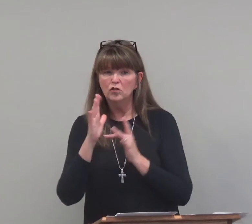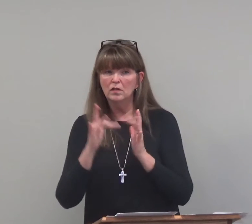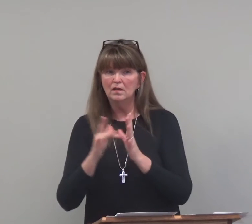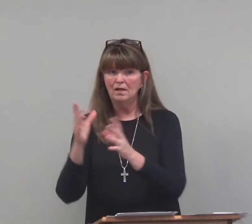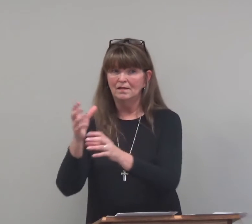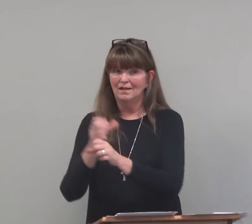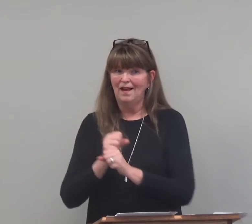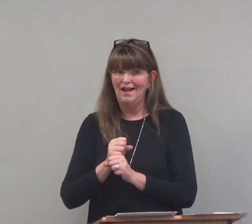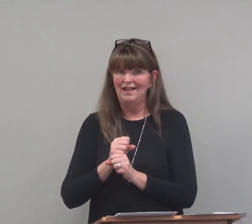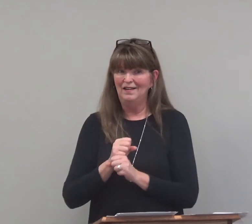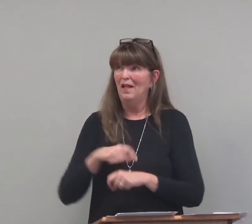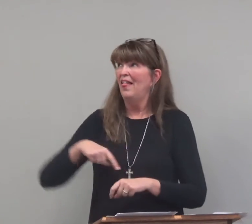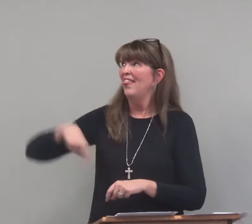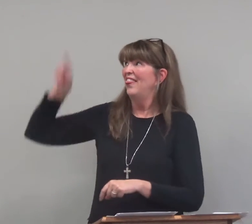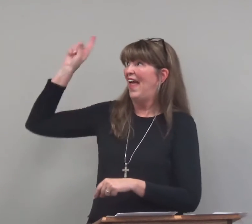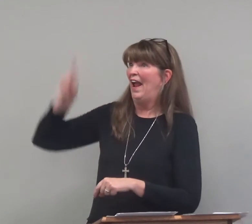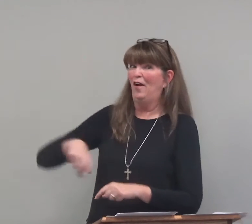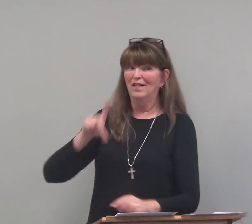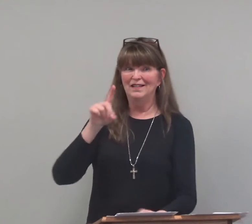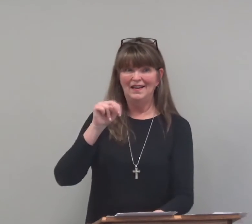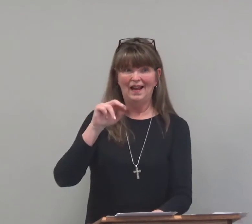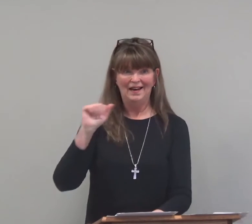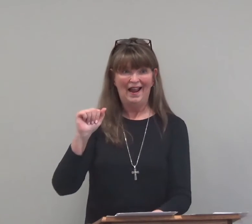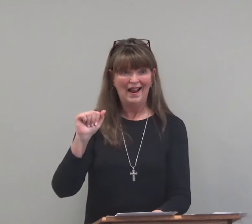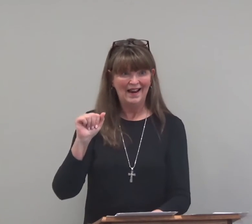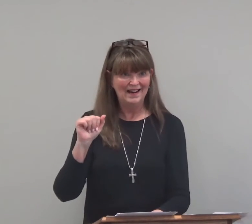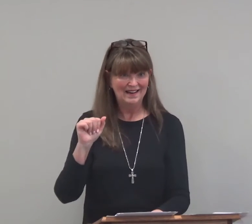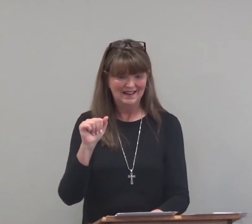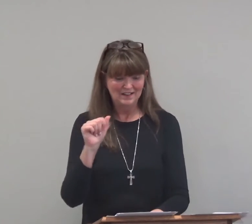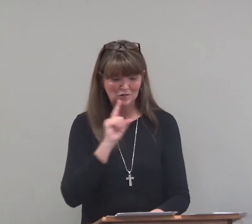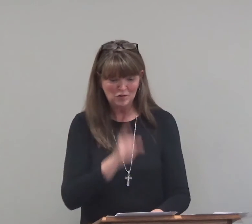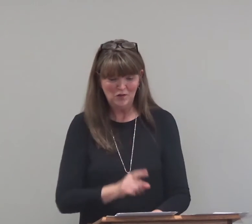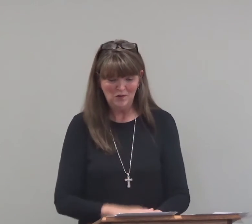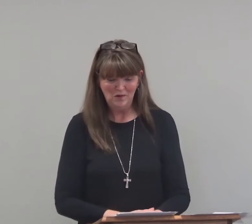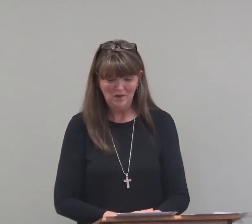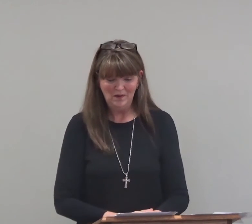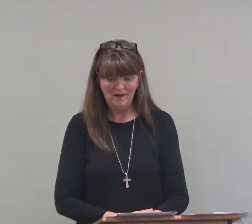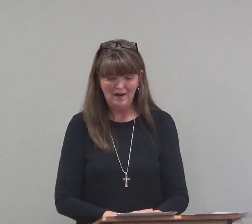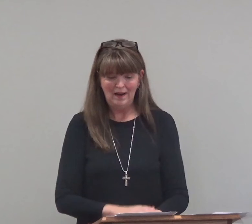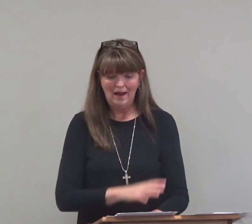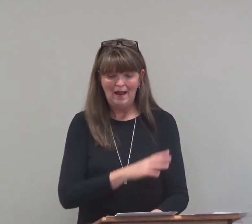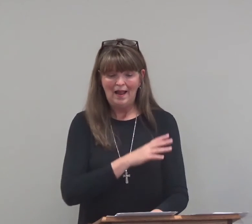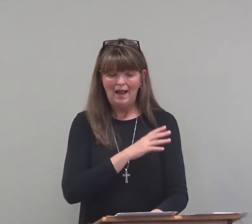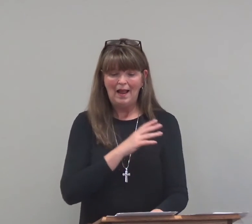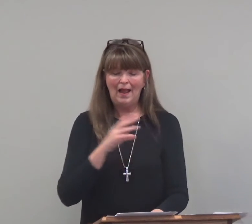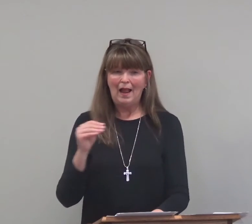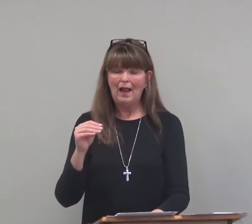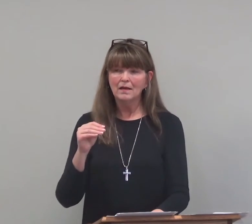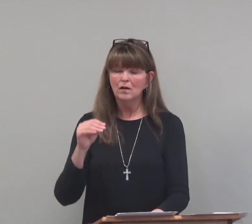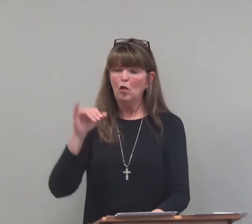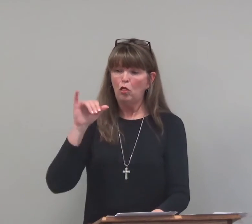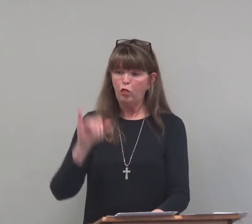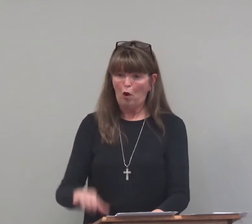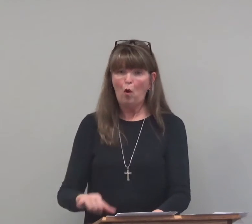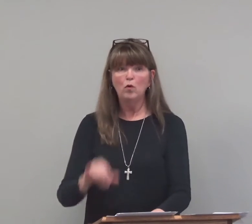see the DNA that Jesus got from them. He truly did.